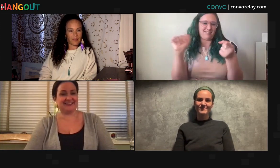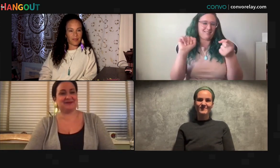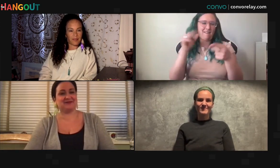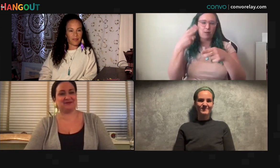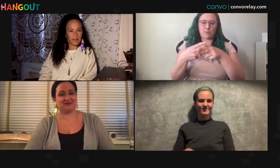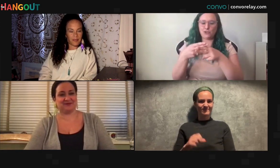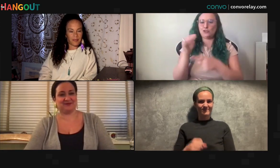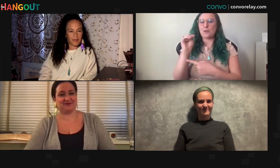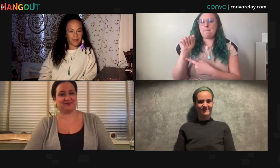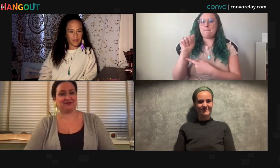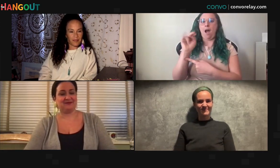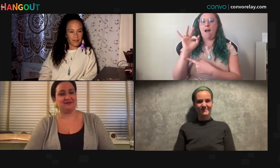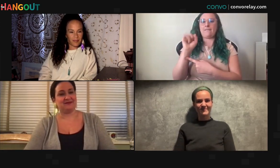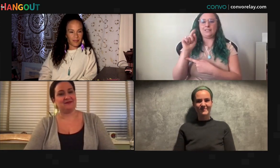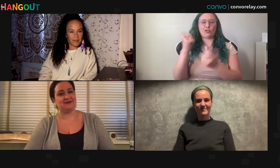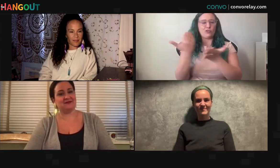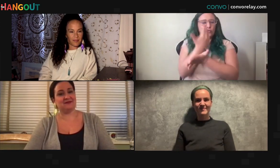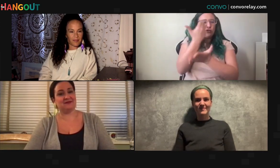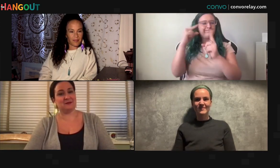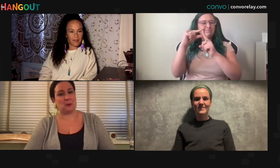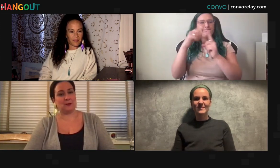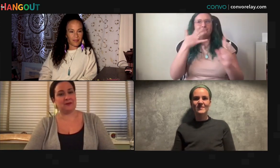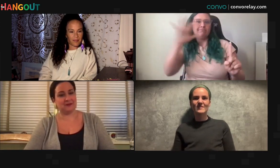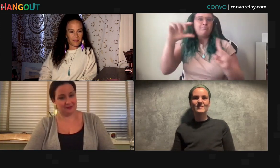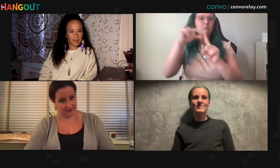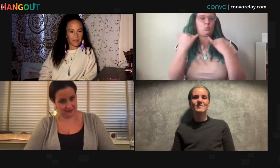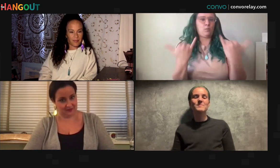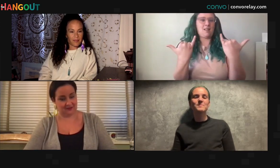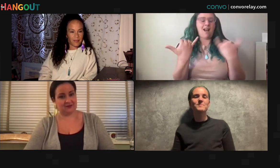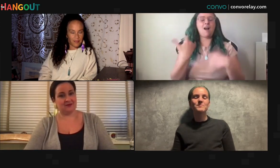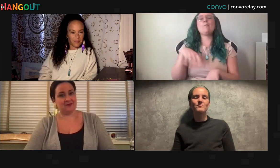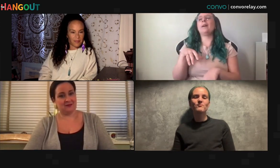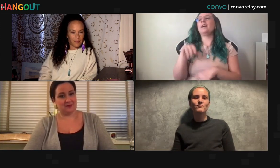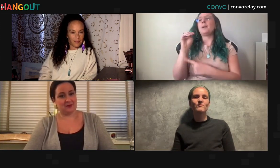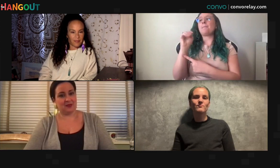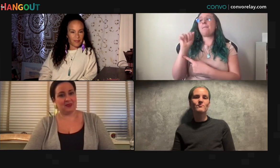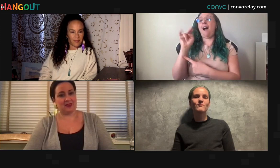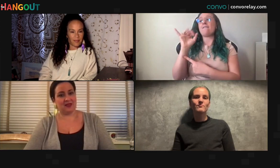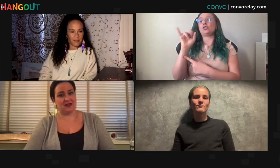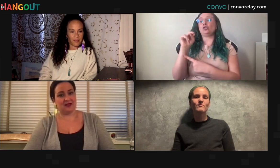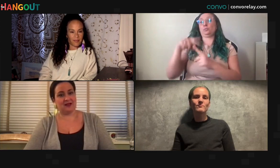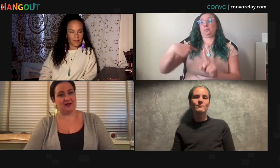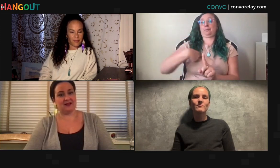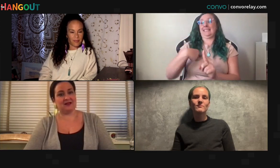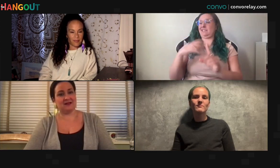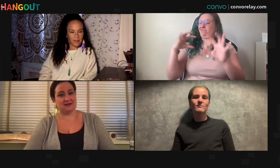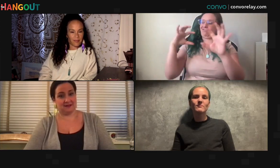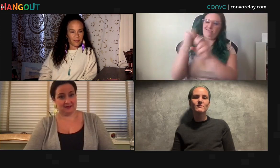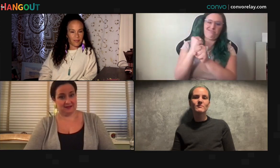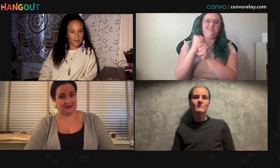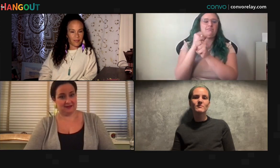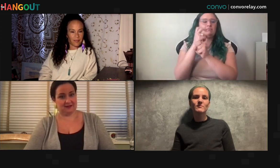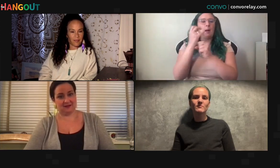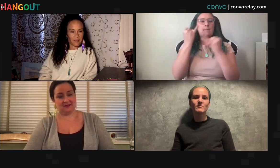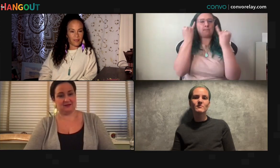Yes, we did have a great discussion about that. And Stephanie was talking about that it was definitely the new hot word right now. To